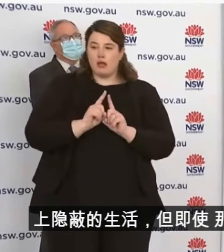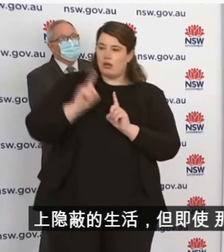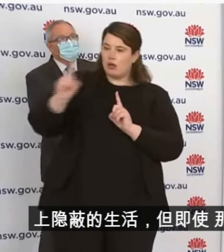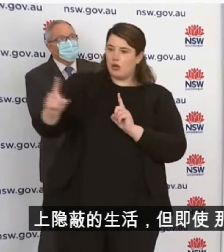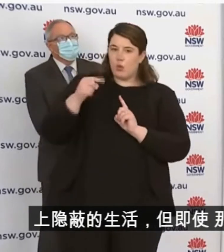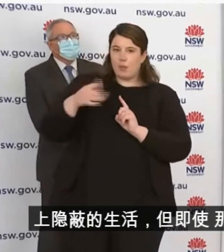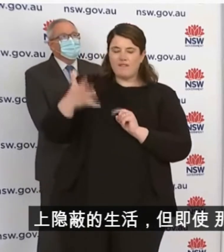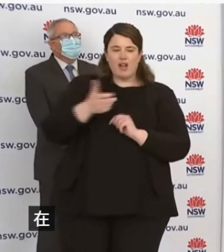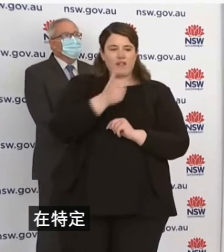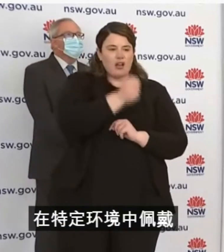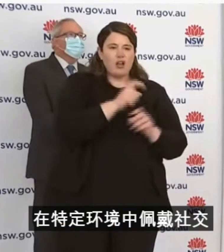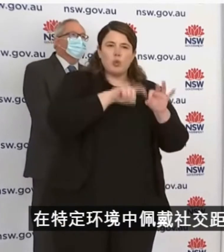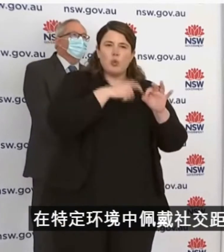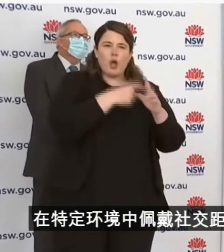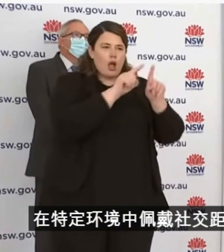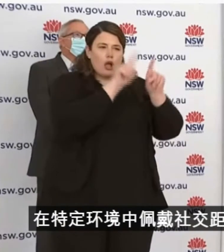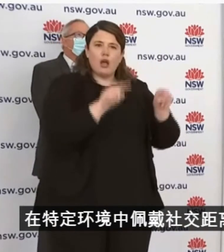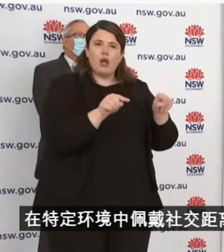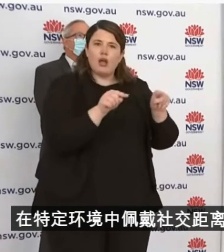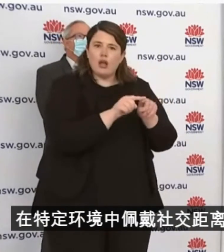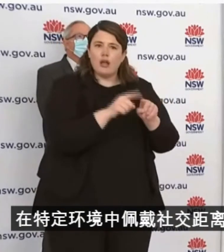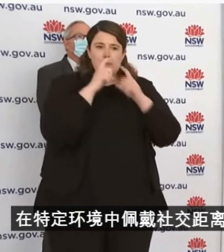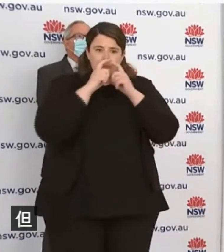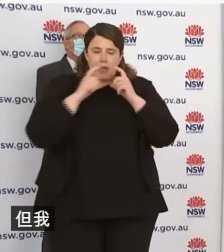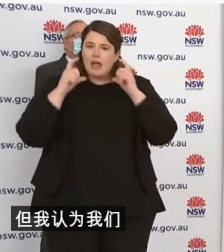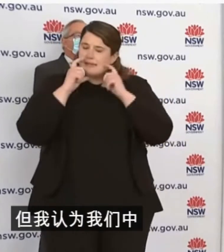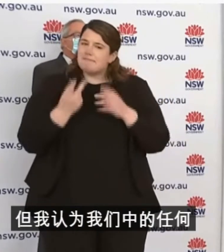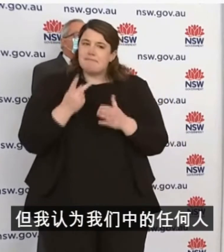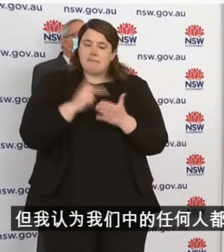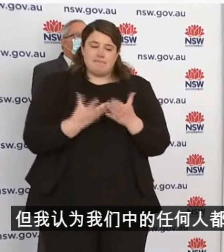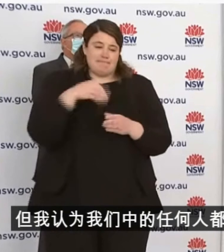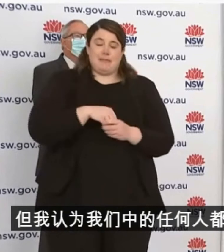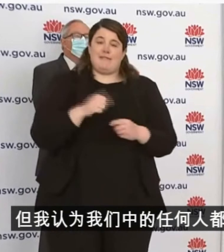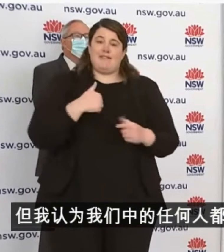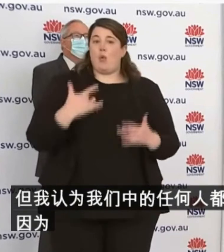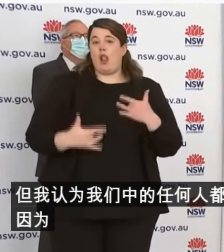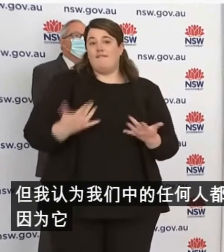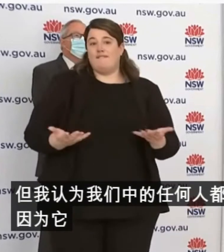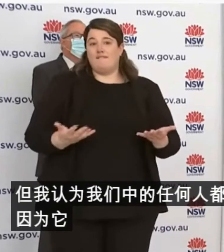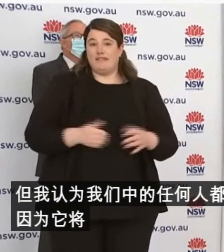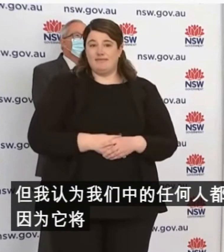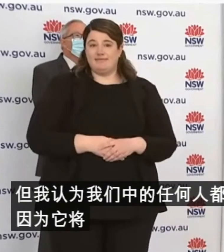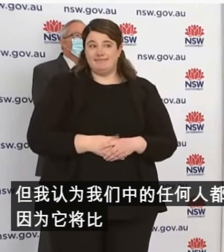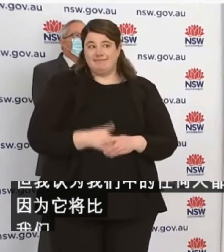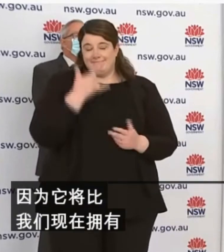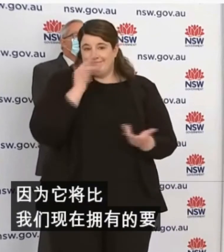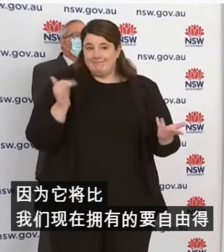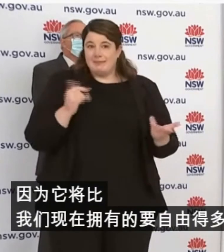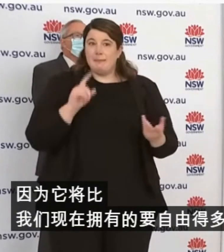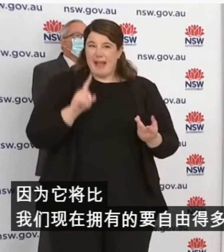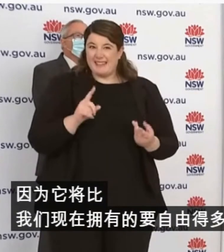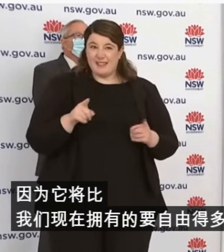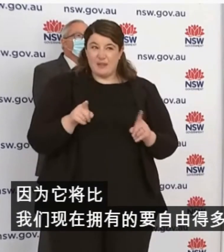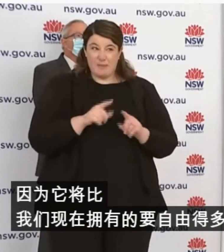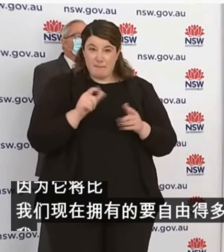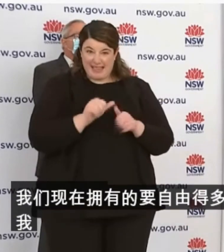QR codes, mask wearing in particular settings will be a part of life. But I don't think any of us will mind, because it will be much, much freer than what we have now. And